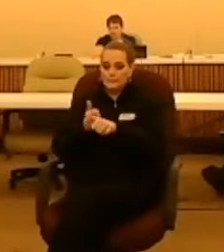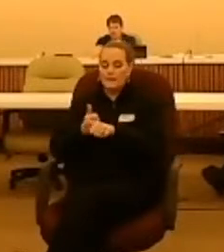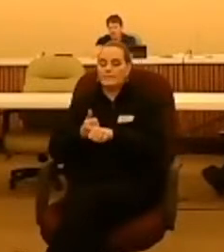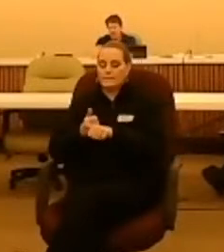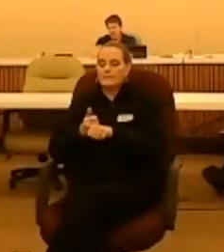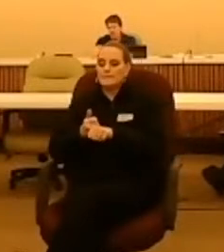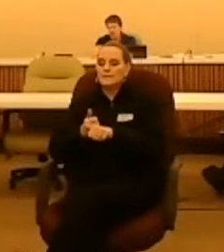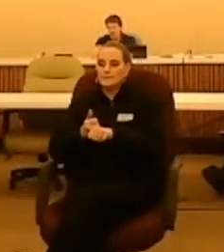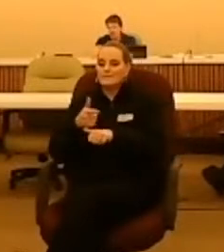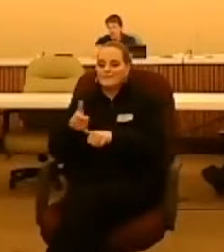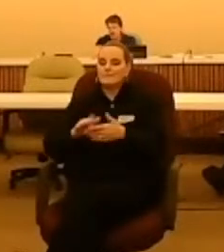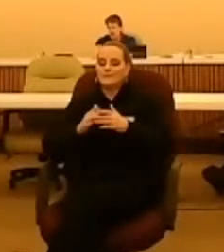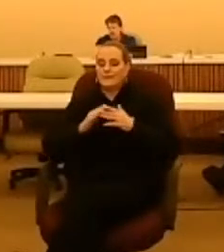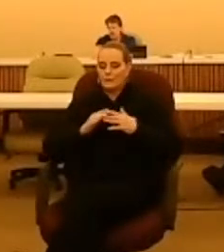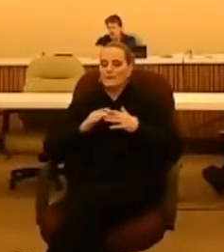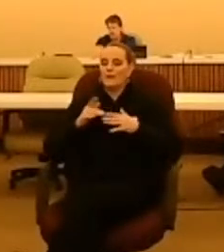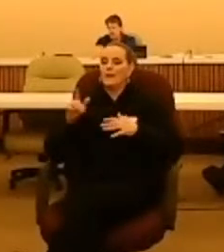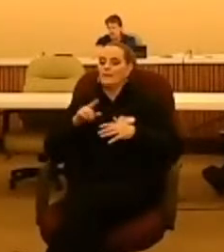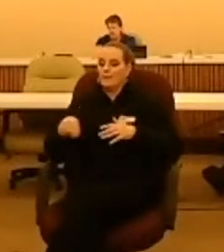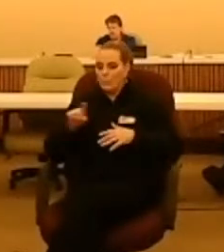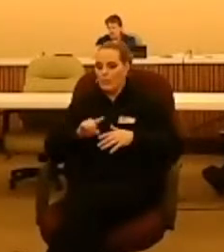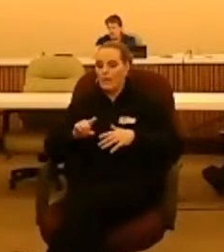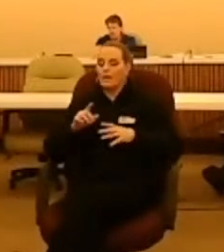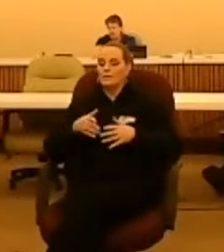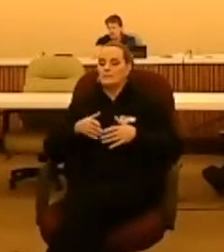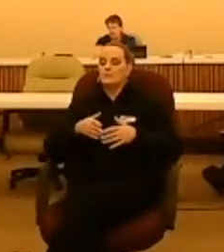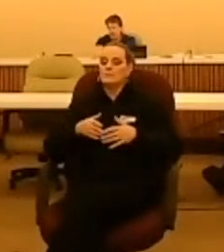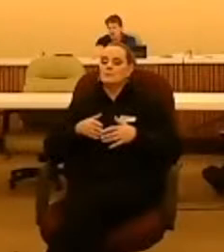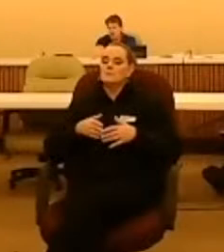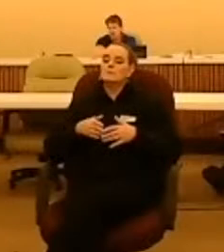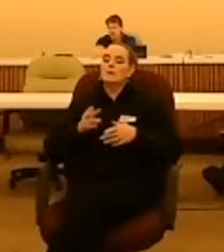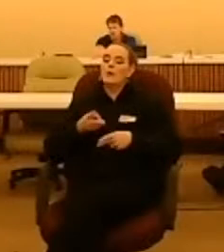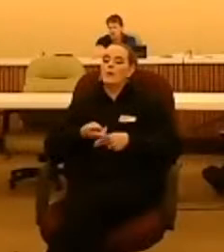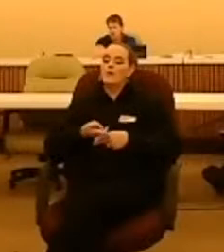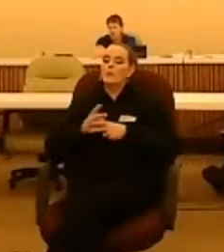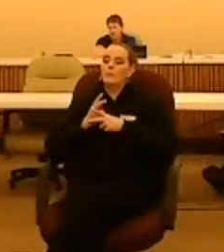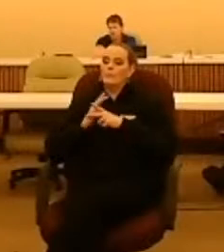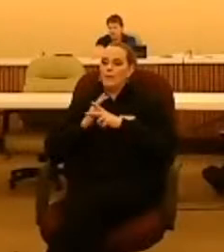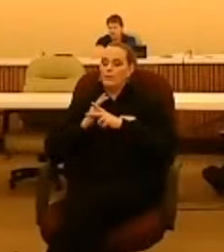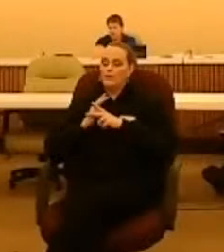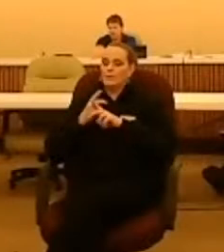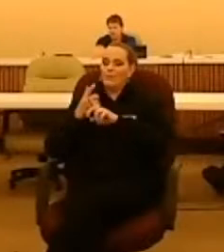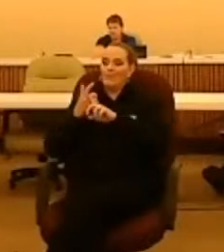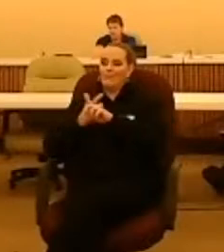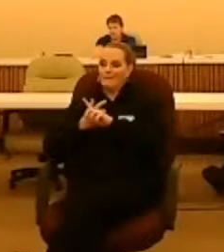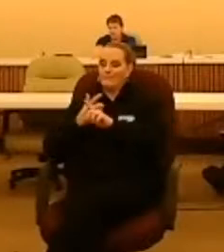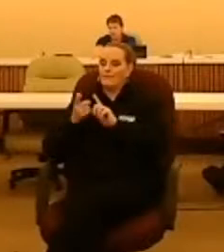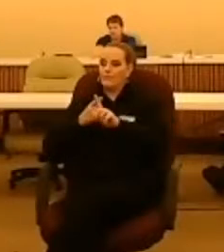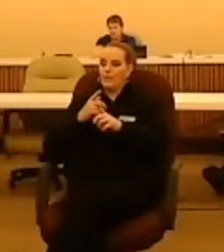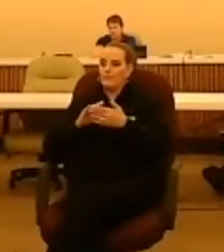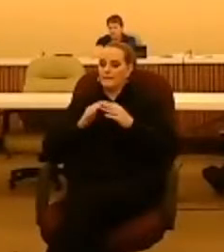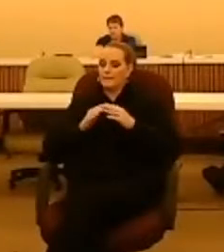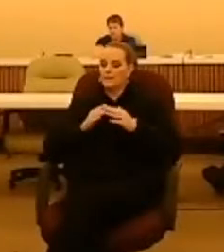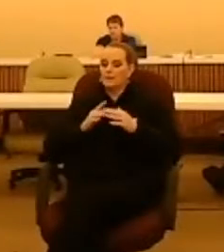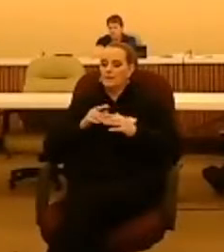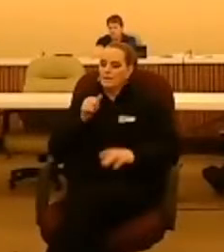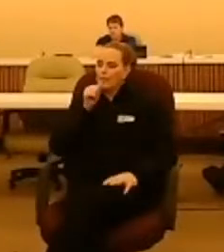essentially they lease it from the town to operate on that. The private